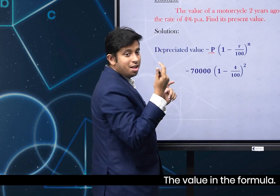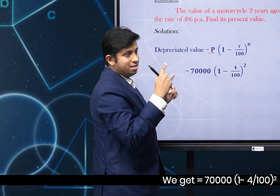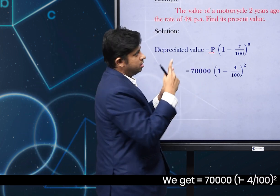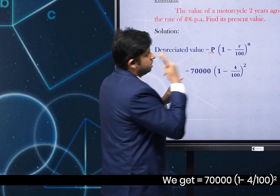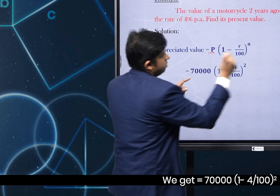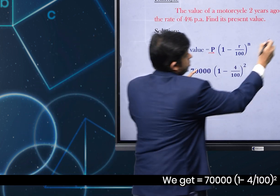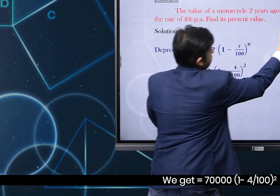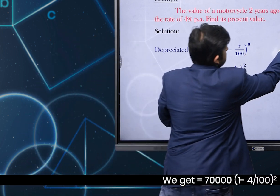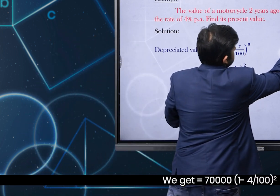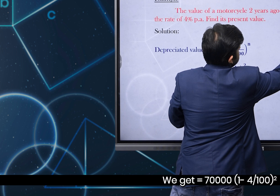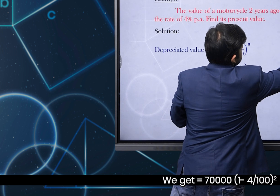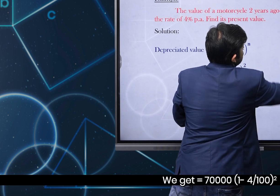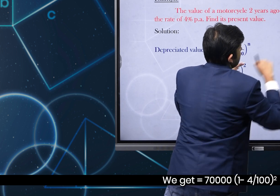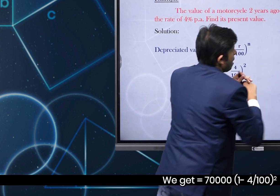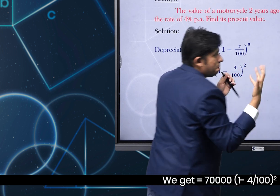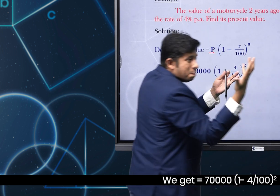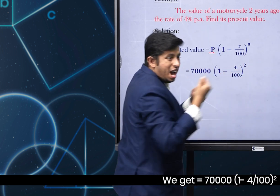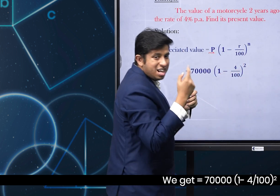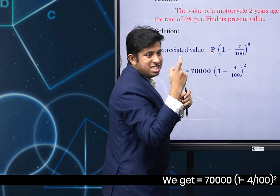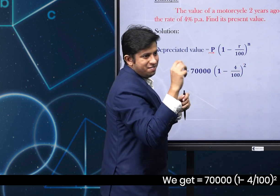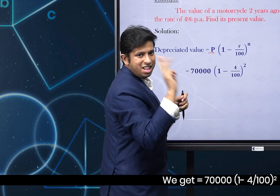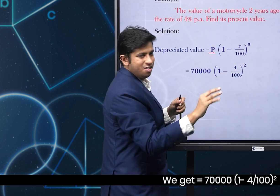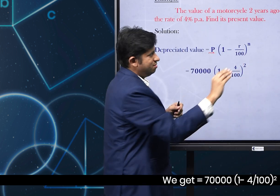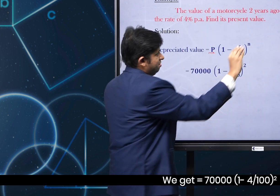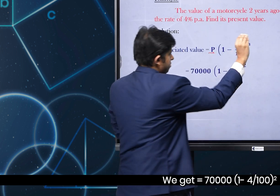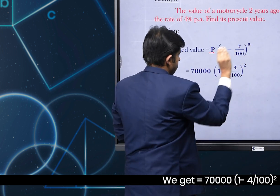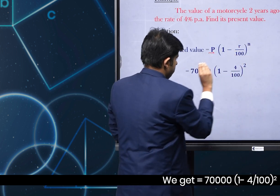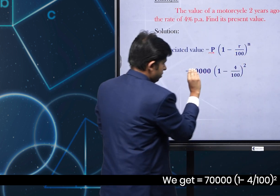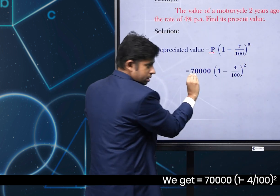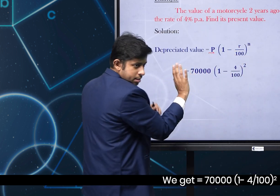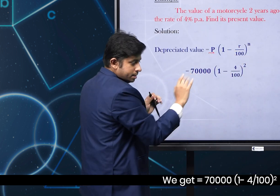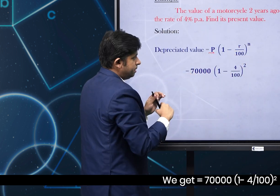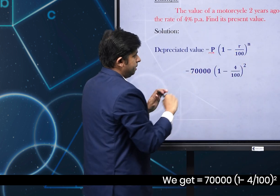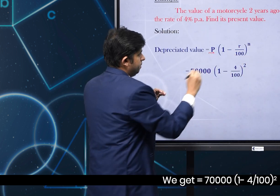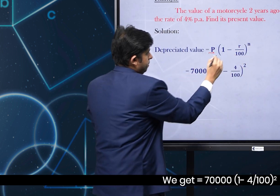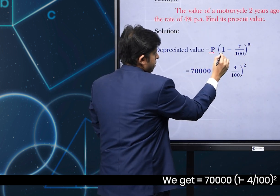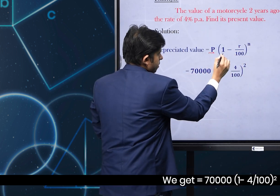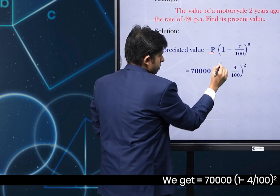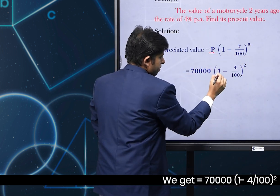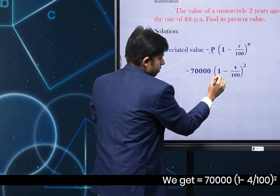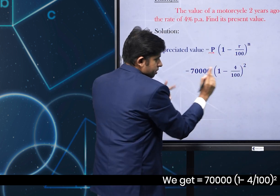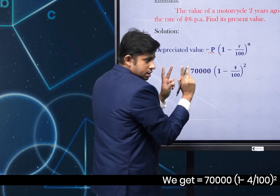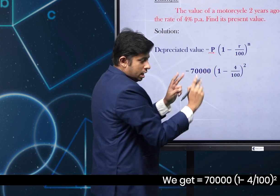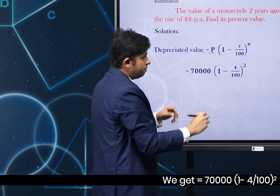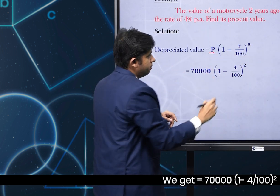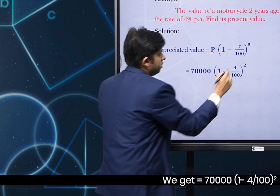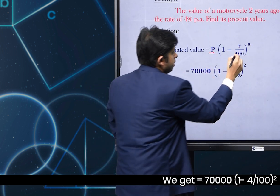We get 70,000 into 1 minus 4 by 100 whole power 2.